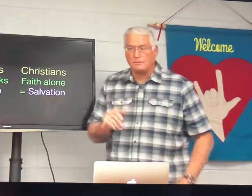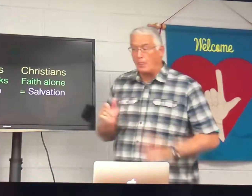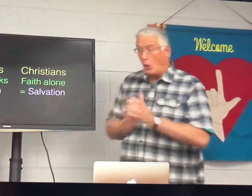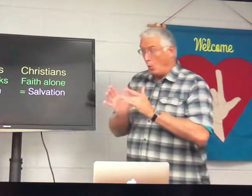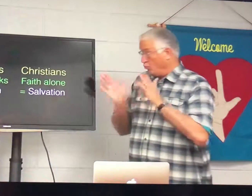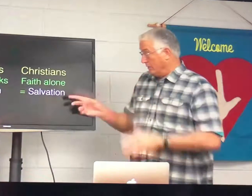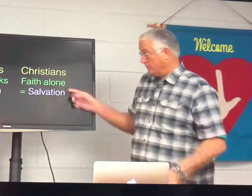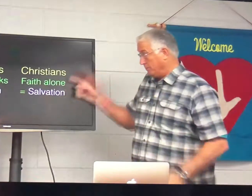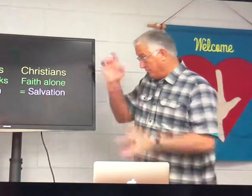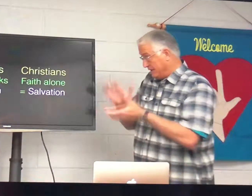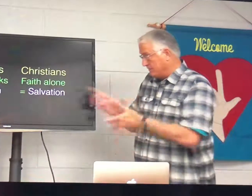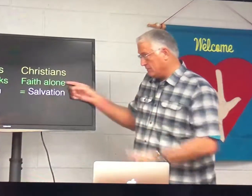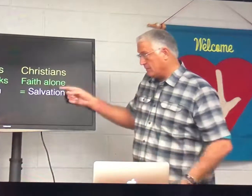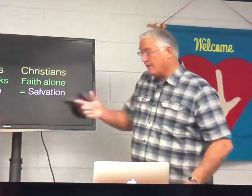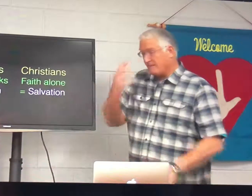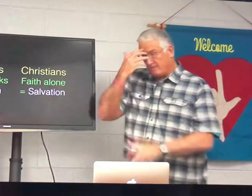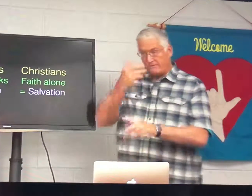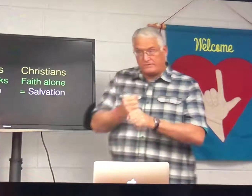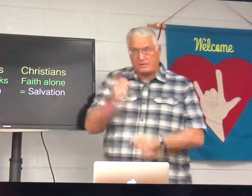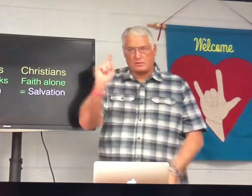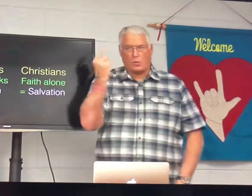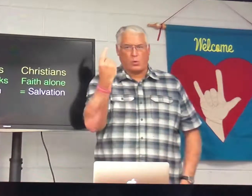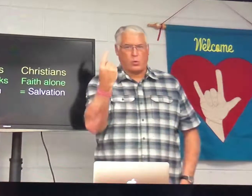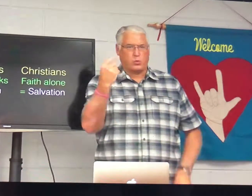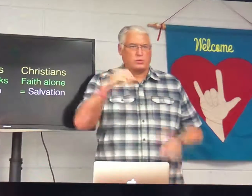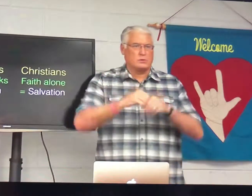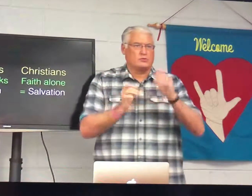To support the Jackie Robinson Foundation, visit